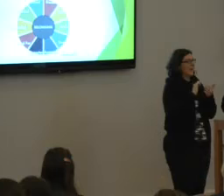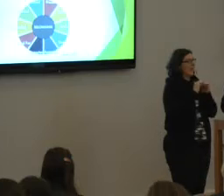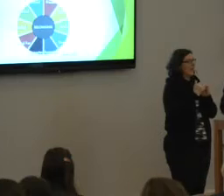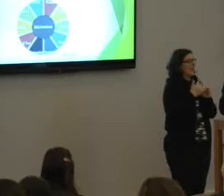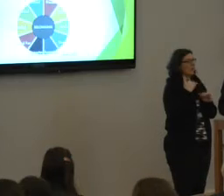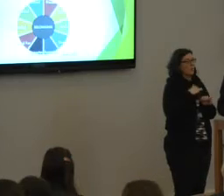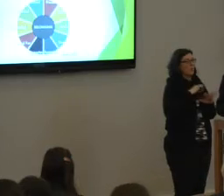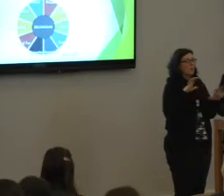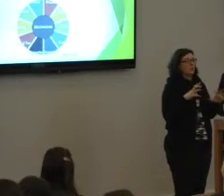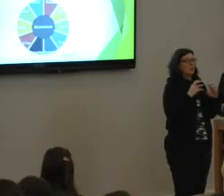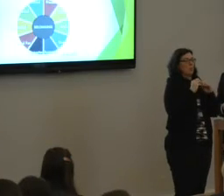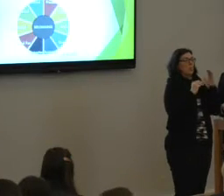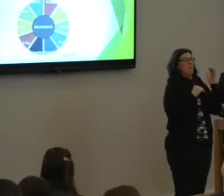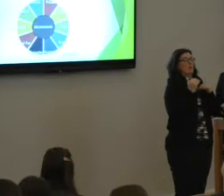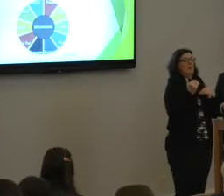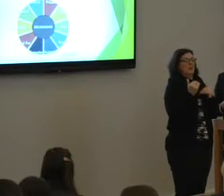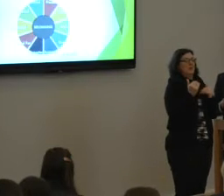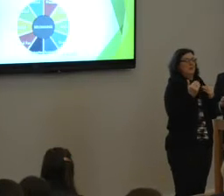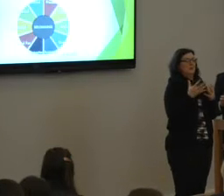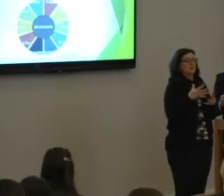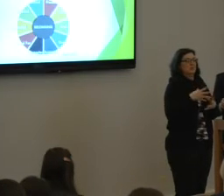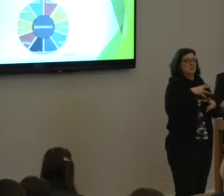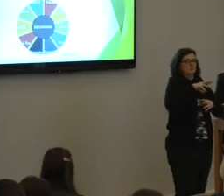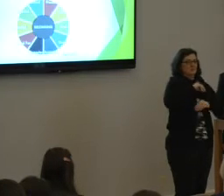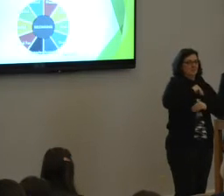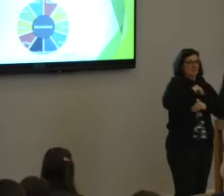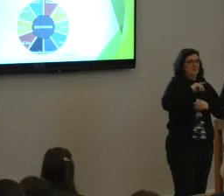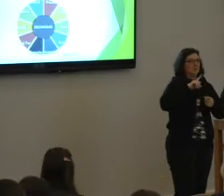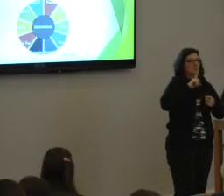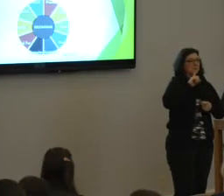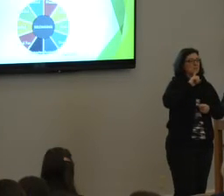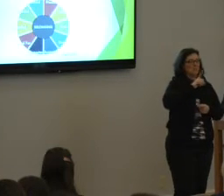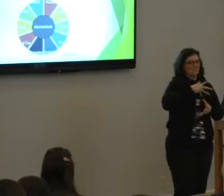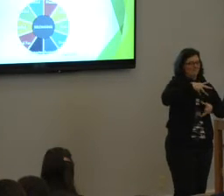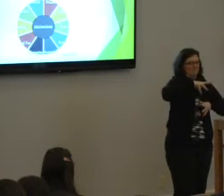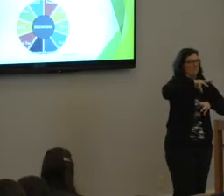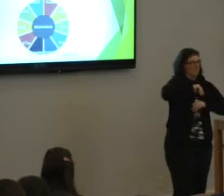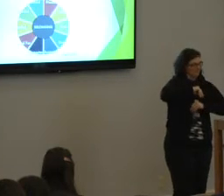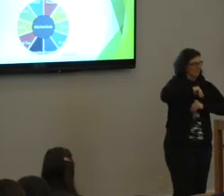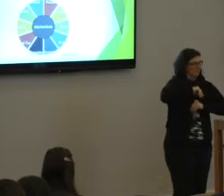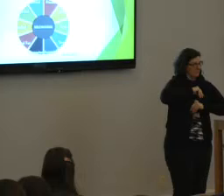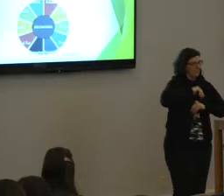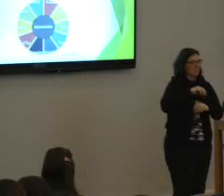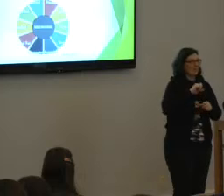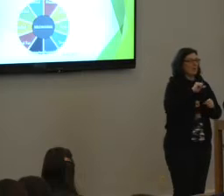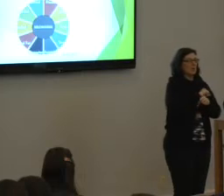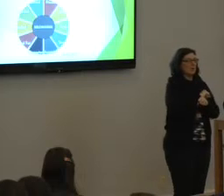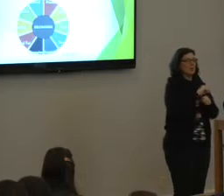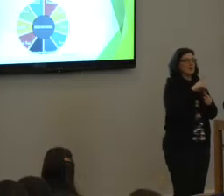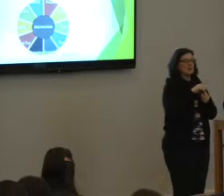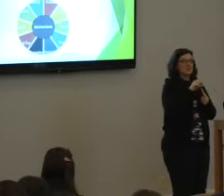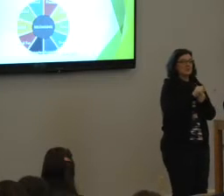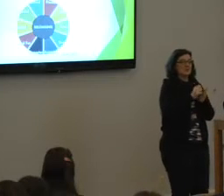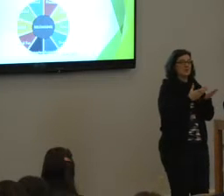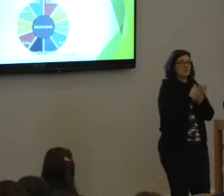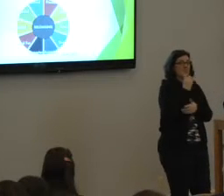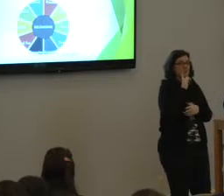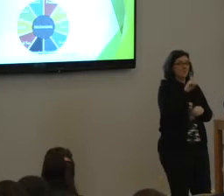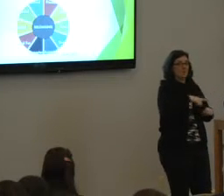go beyond inclusion to belonging? In the world of disability, they've worked on disability rights for a long